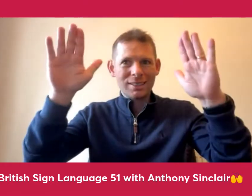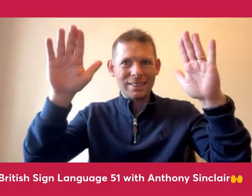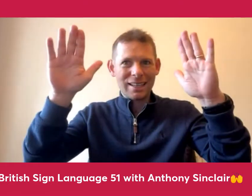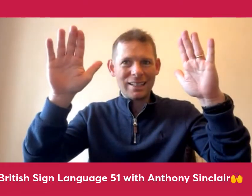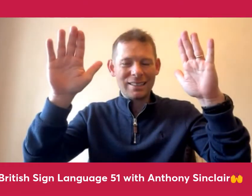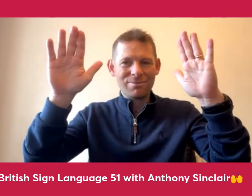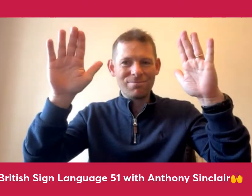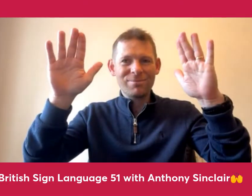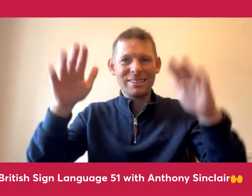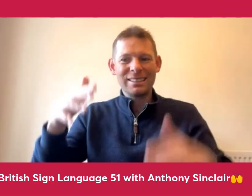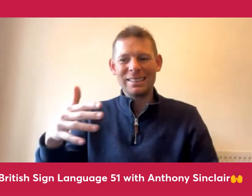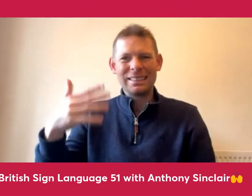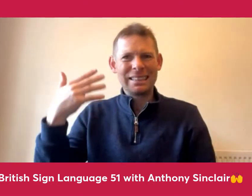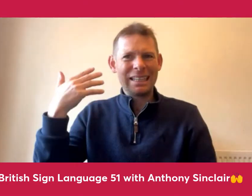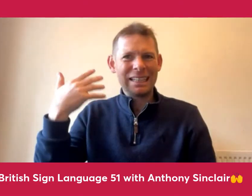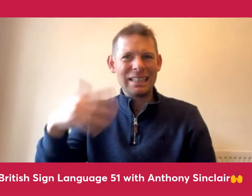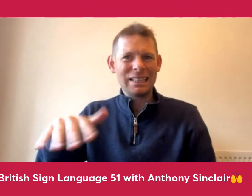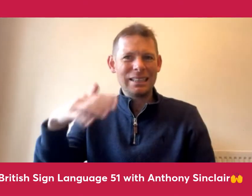So again, that's the sign for holiday.